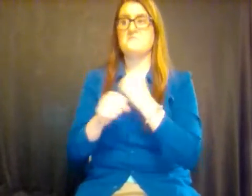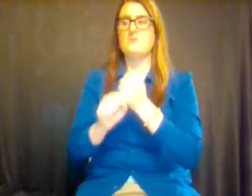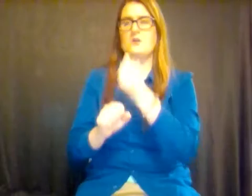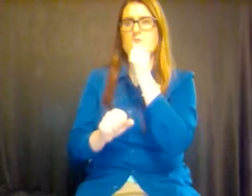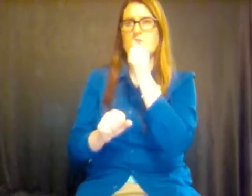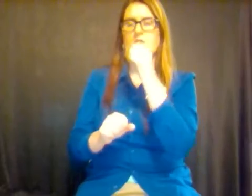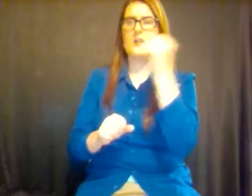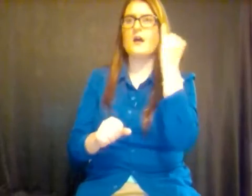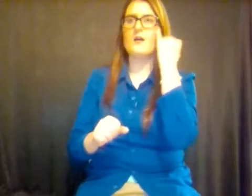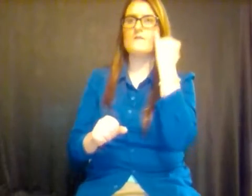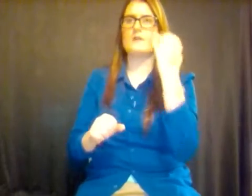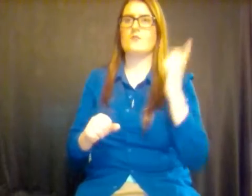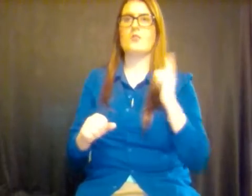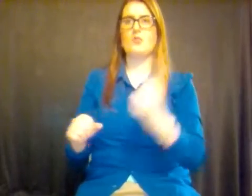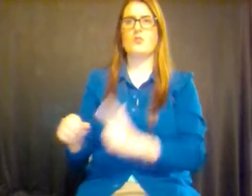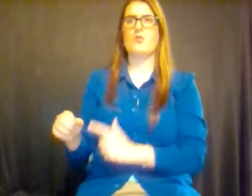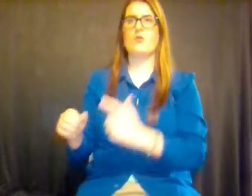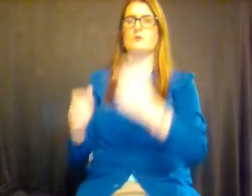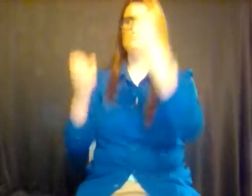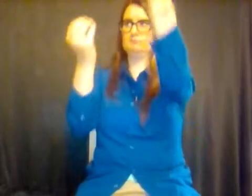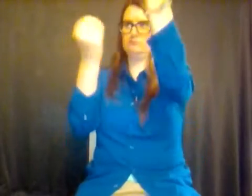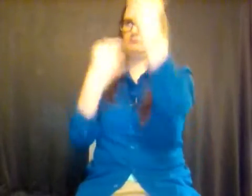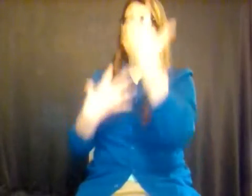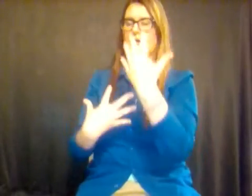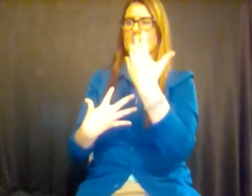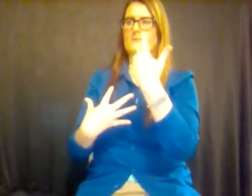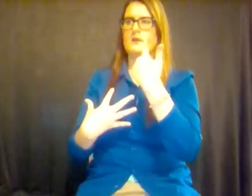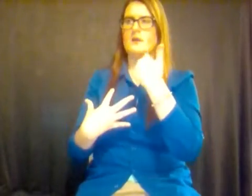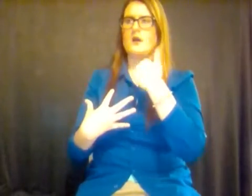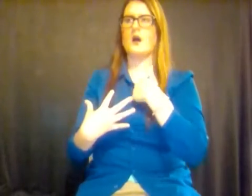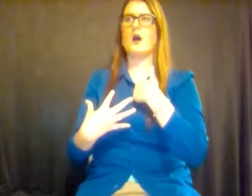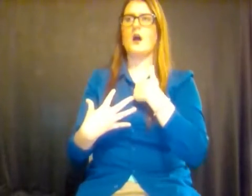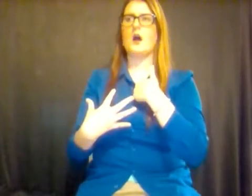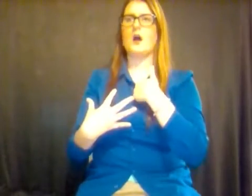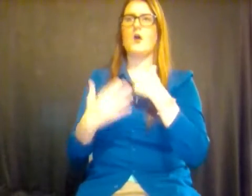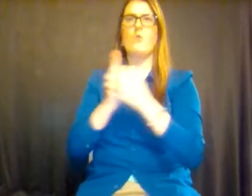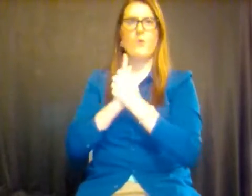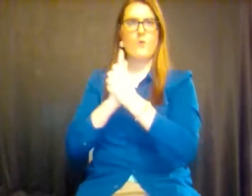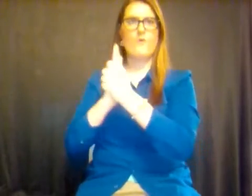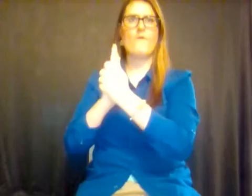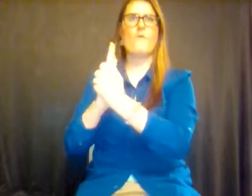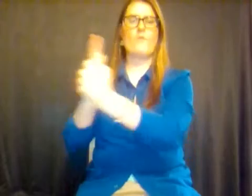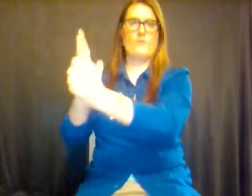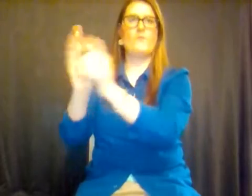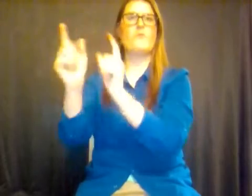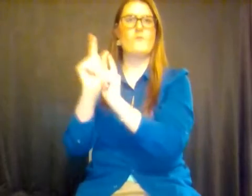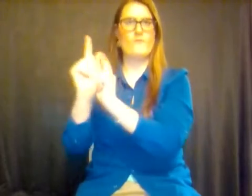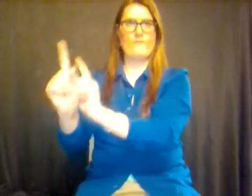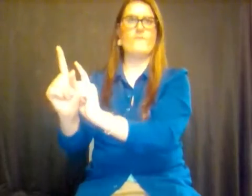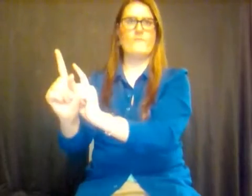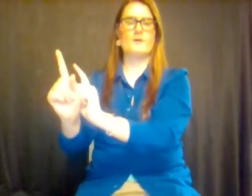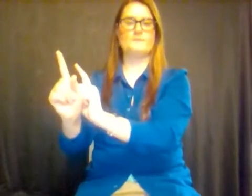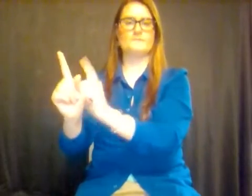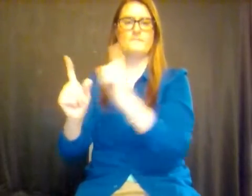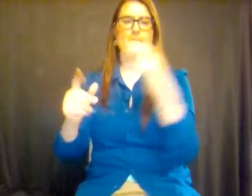God too, and I will serve him." Then Jacob continued his journey until at last he came to the town of Haran.